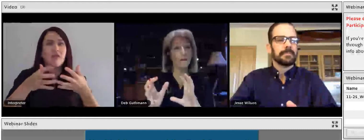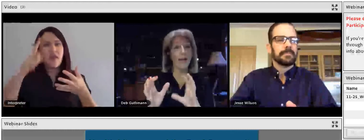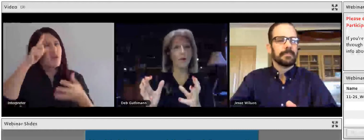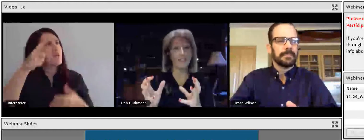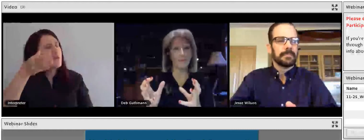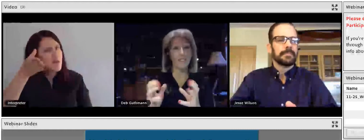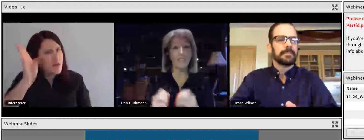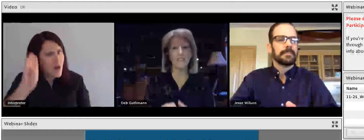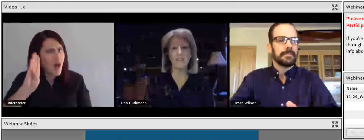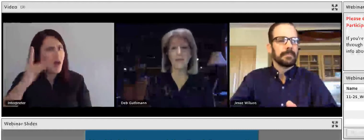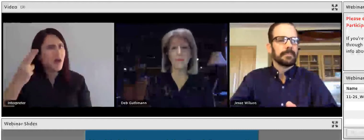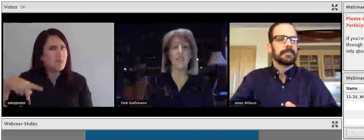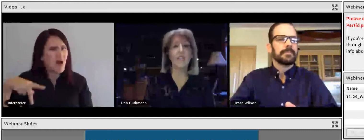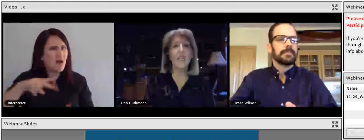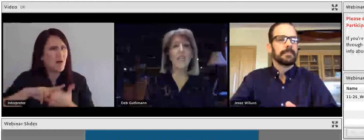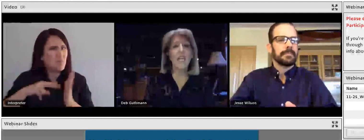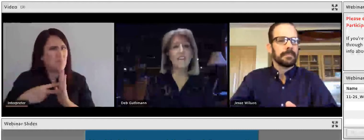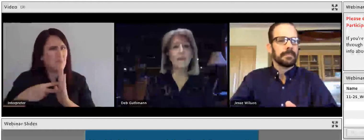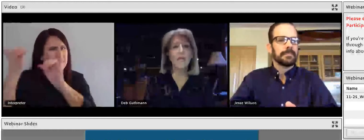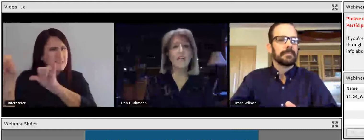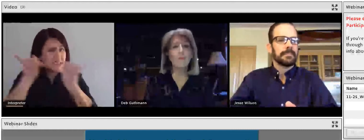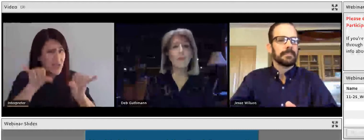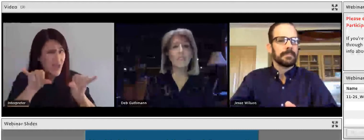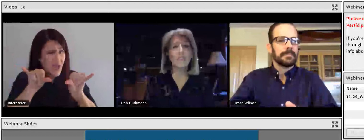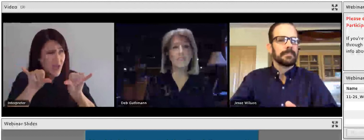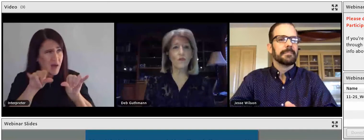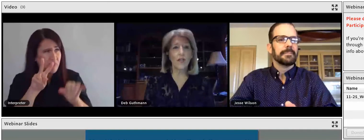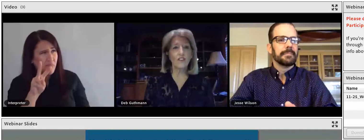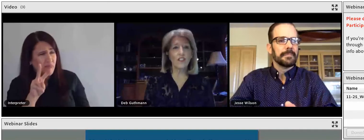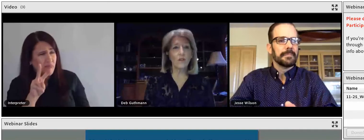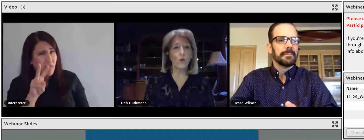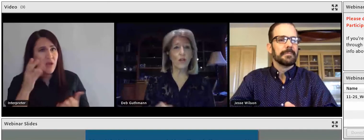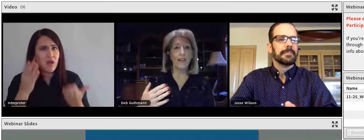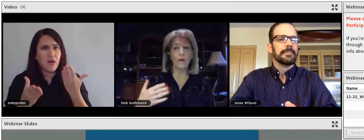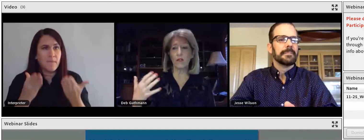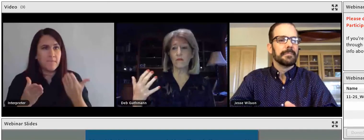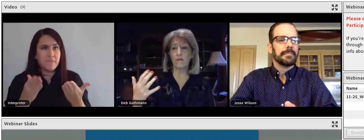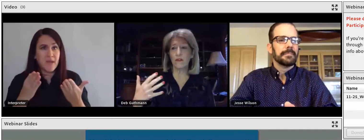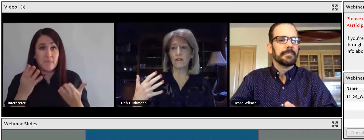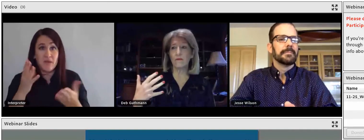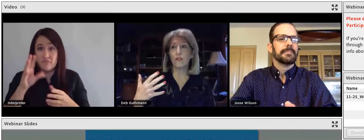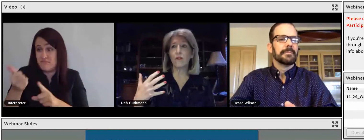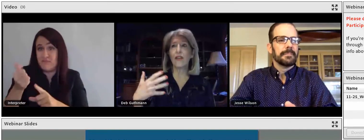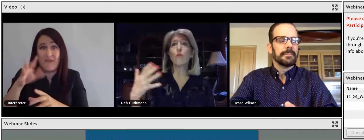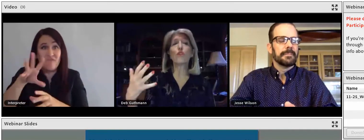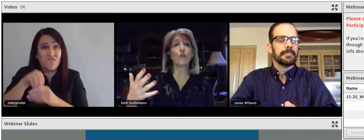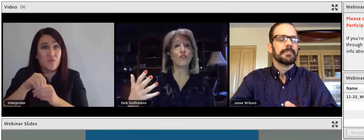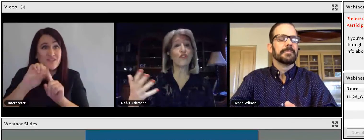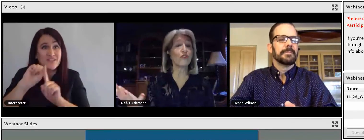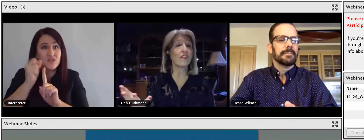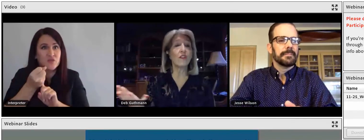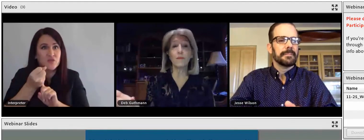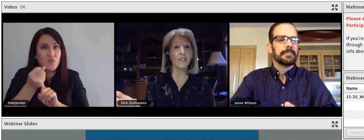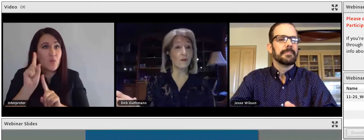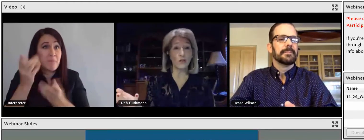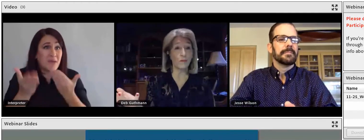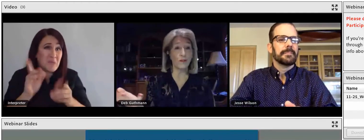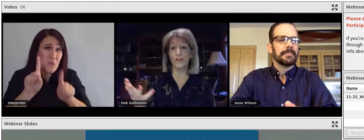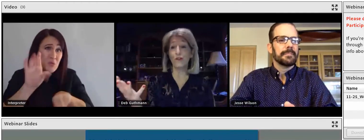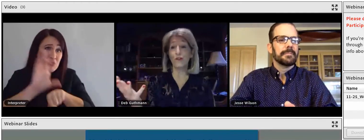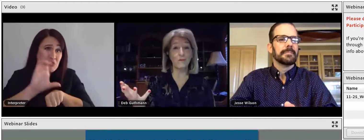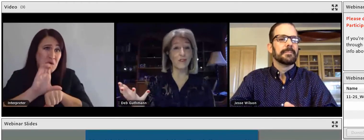or higher power as meaning the same thing. And they may have been in a situation where they would go to church and there'd be